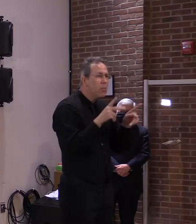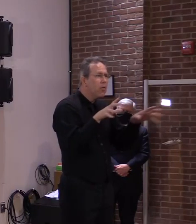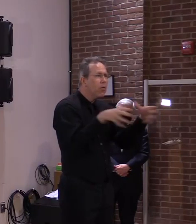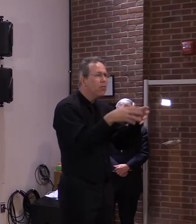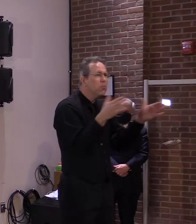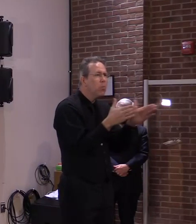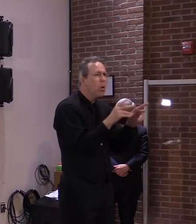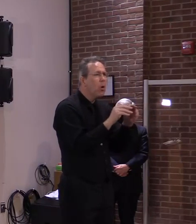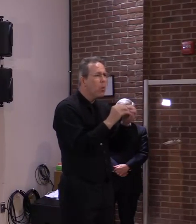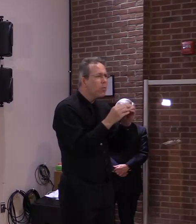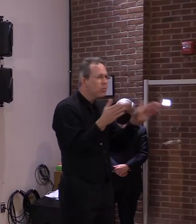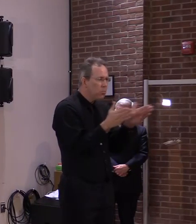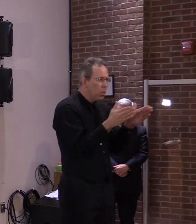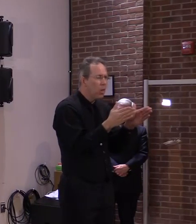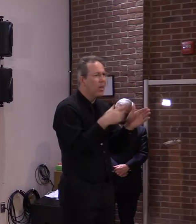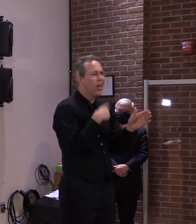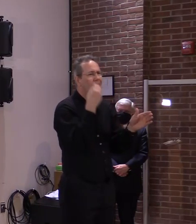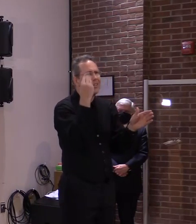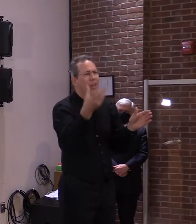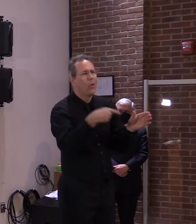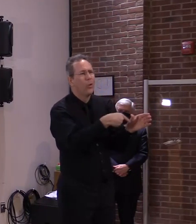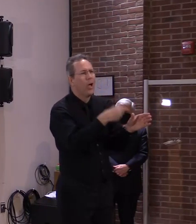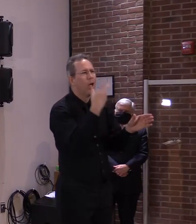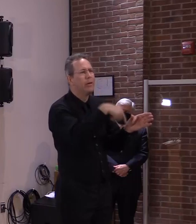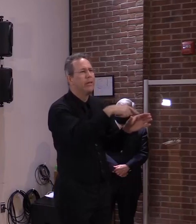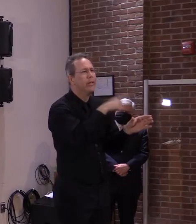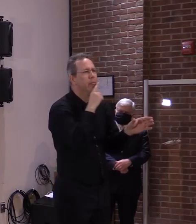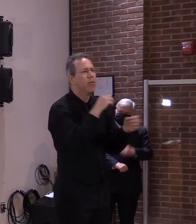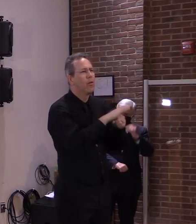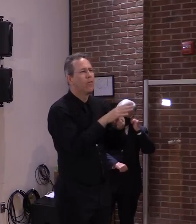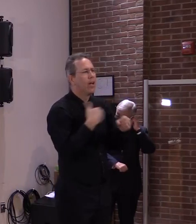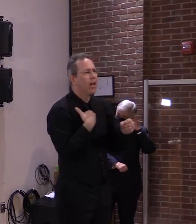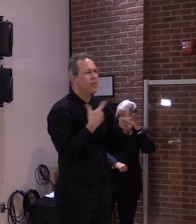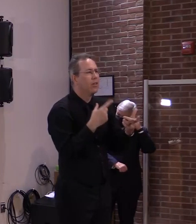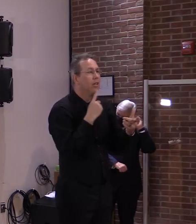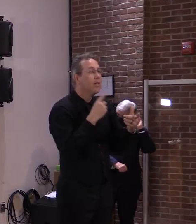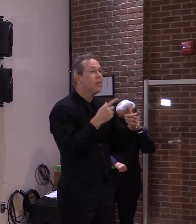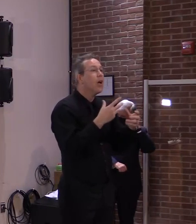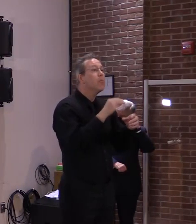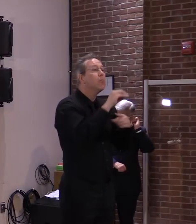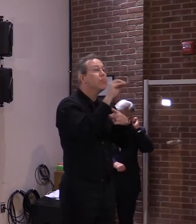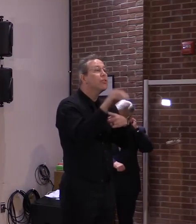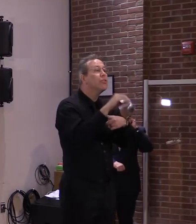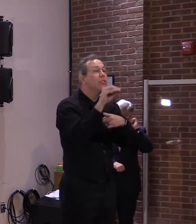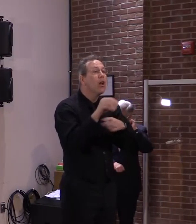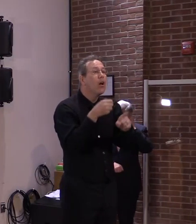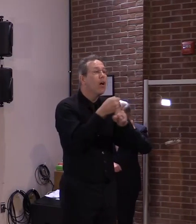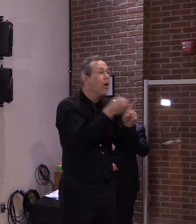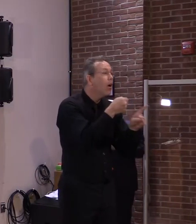public information that hinge on the number of counts and the number of employees.